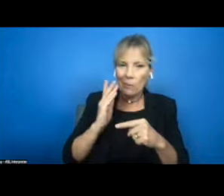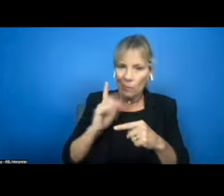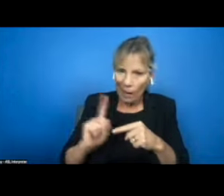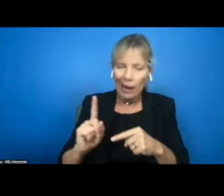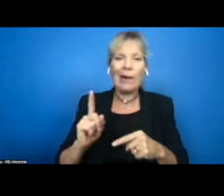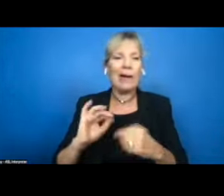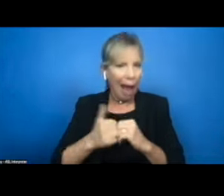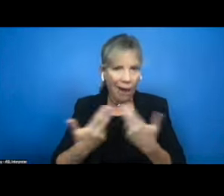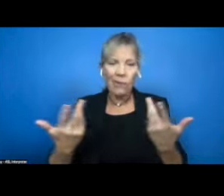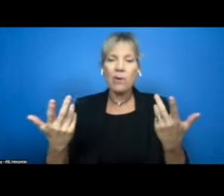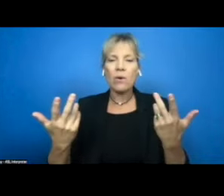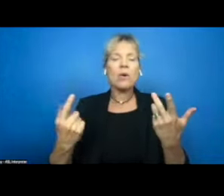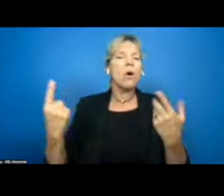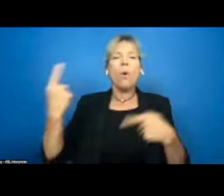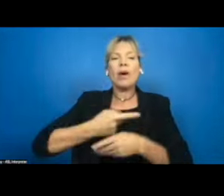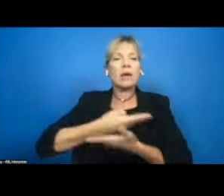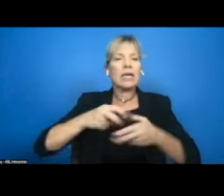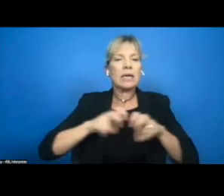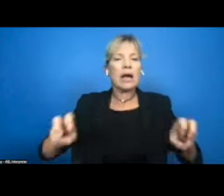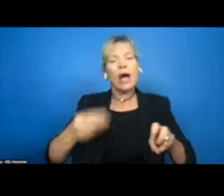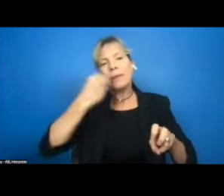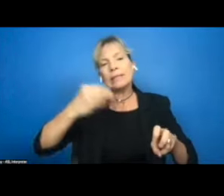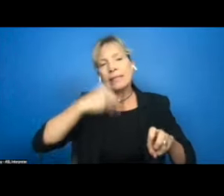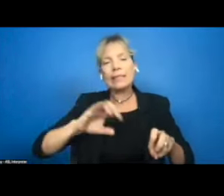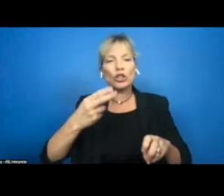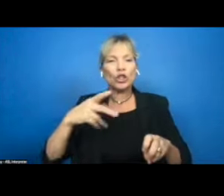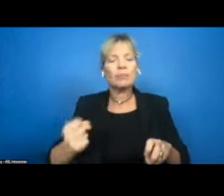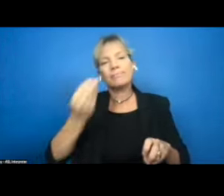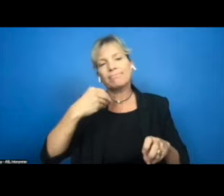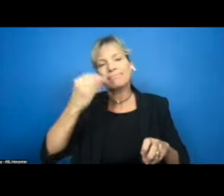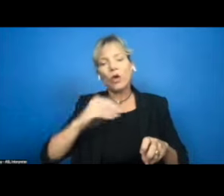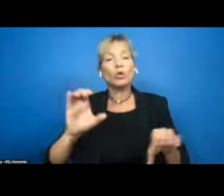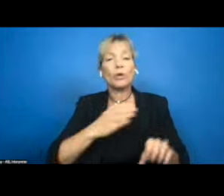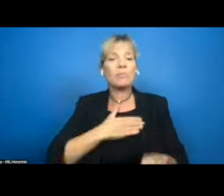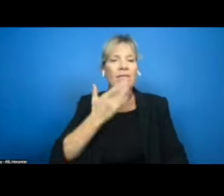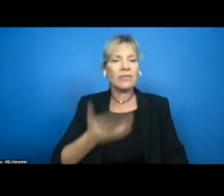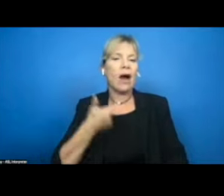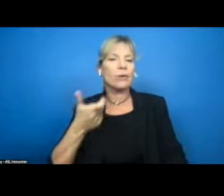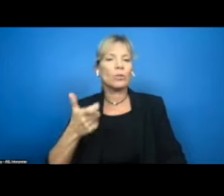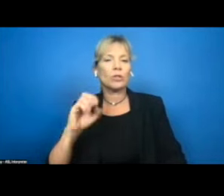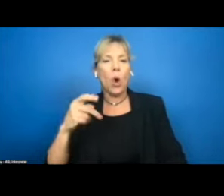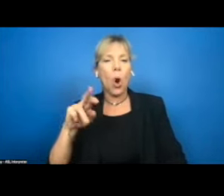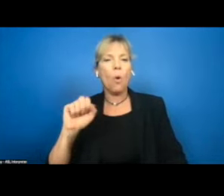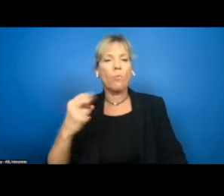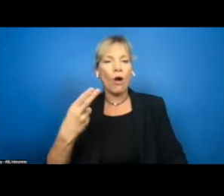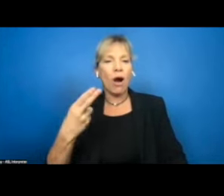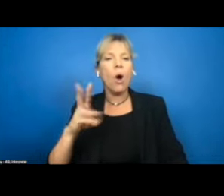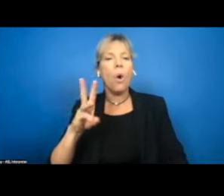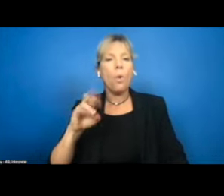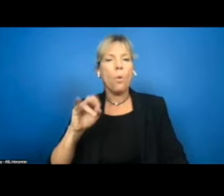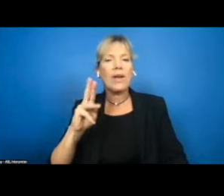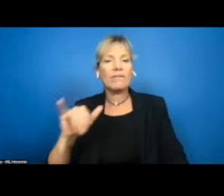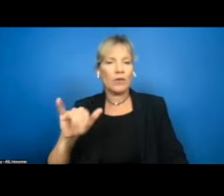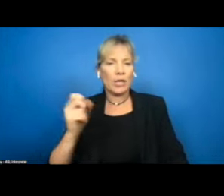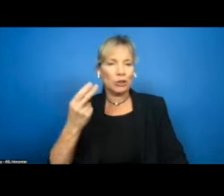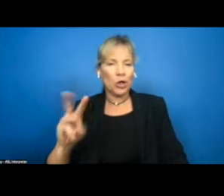Then one day, I was laying on the couch eating chips, doing one of my favorite things, watching the Oprah Winfrey Show. And her guest on